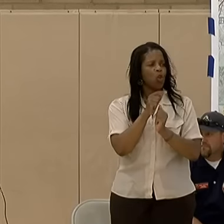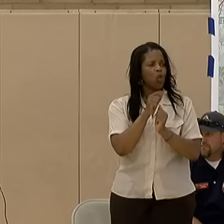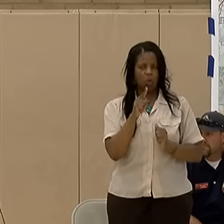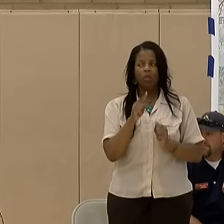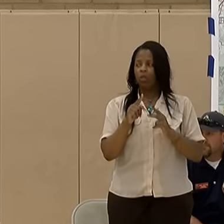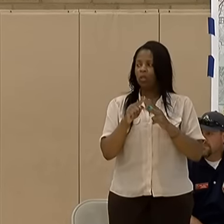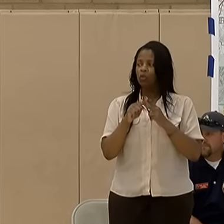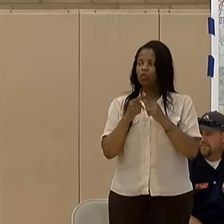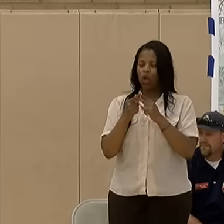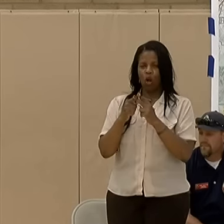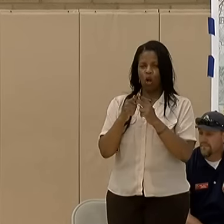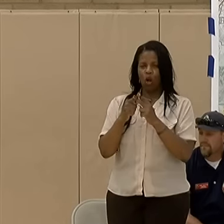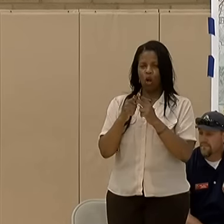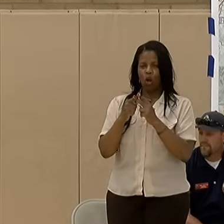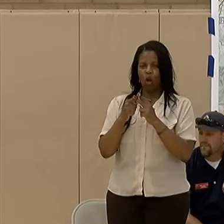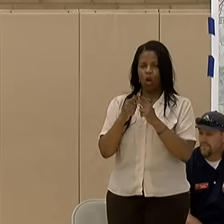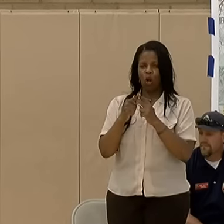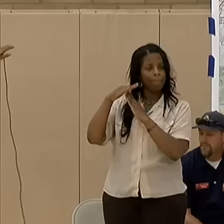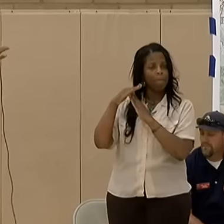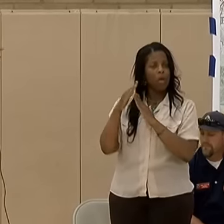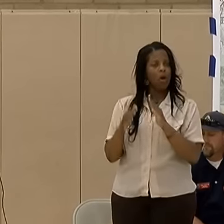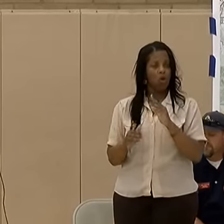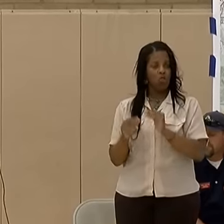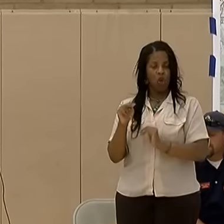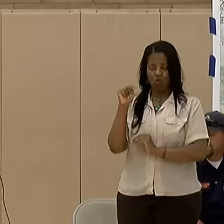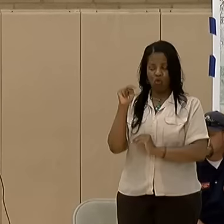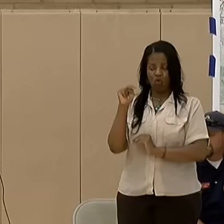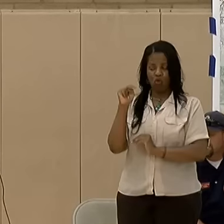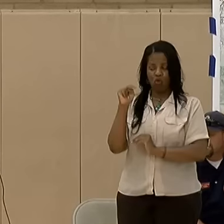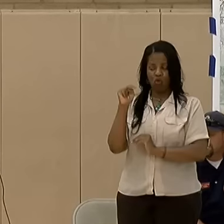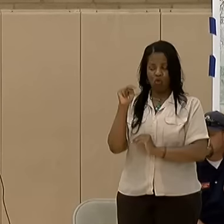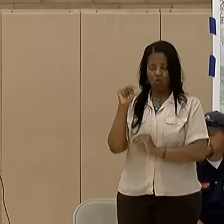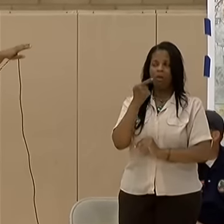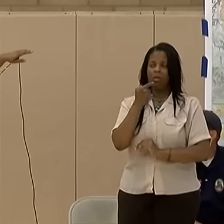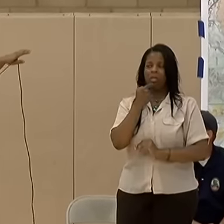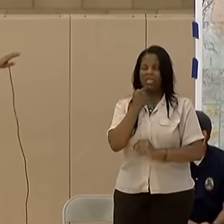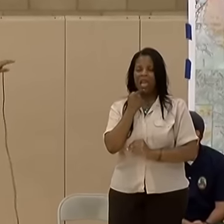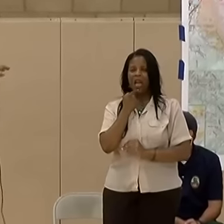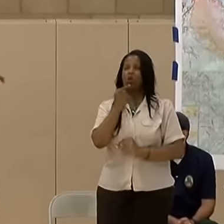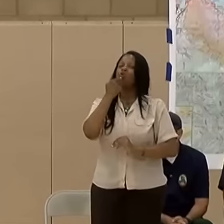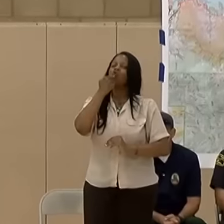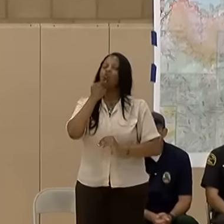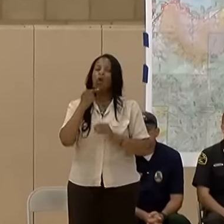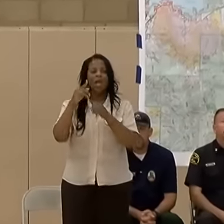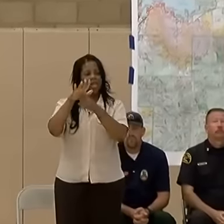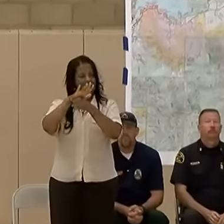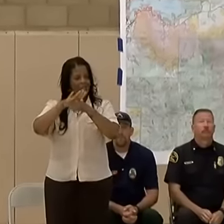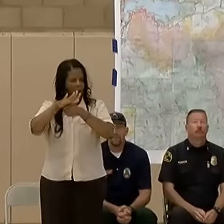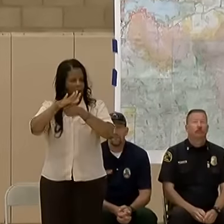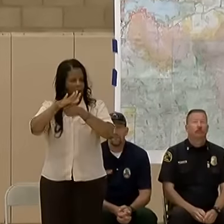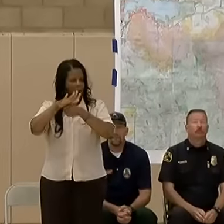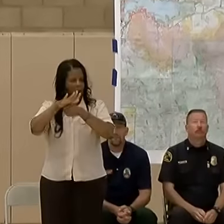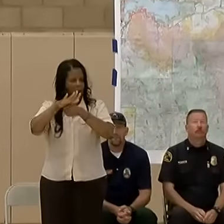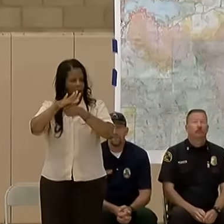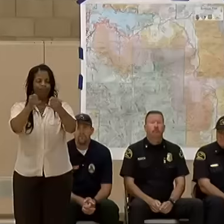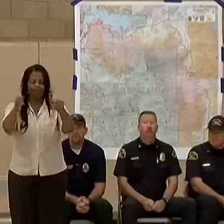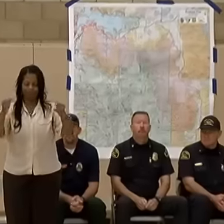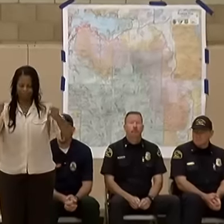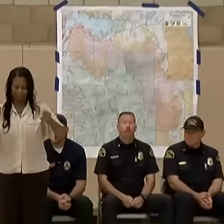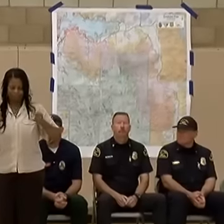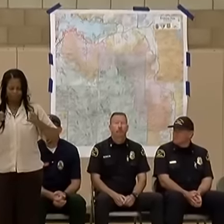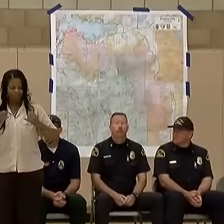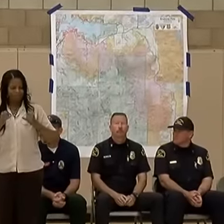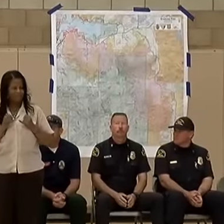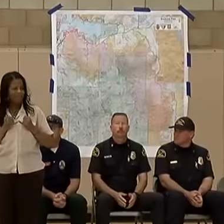general, let's look at the top half. The north side of the fire, it's got a red area. That is the fire perimeter, and it's sort of been